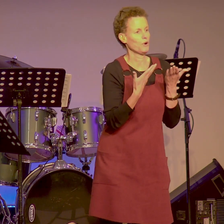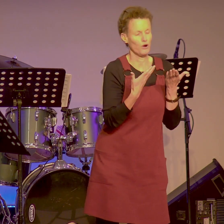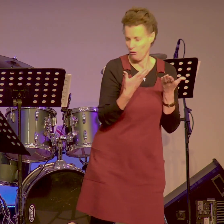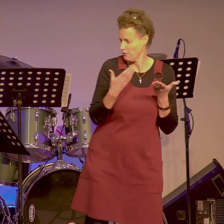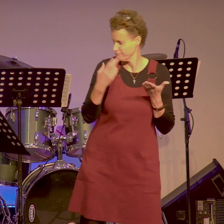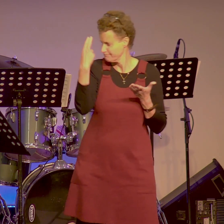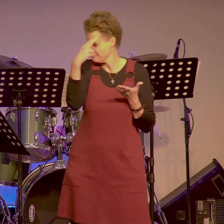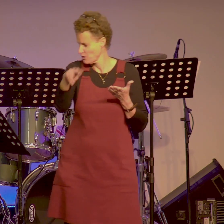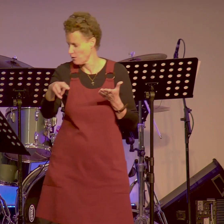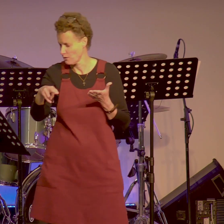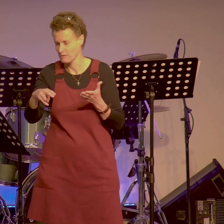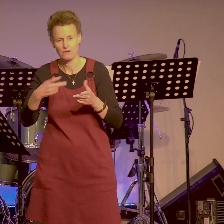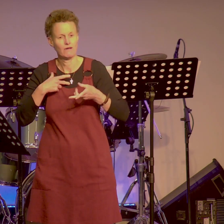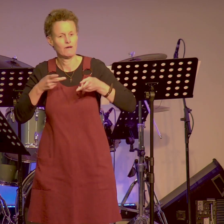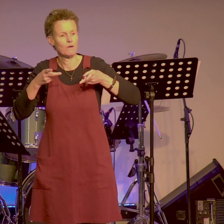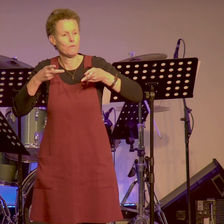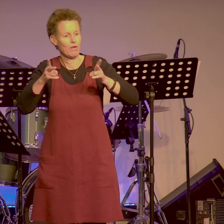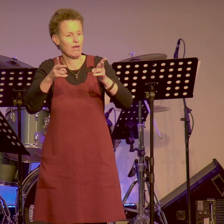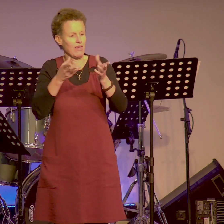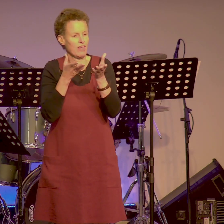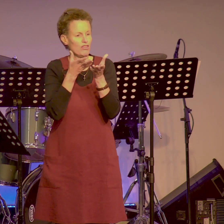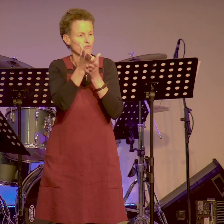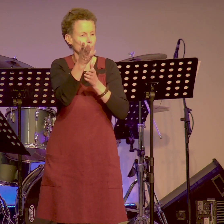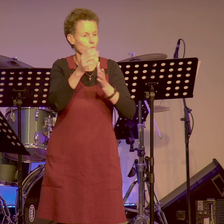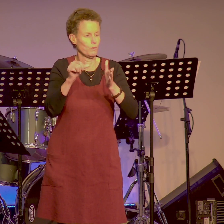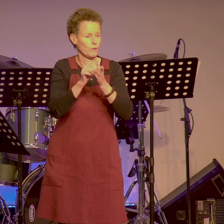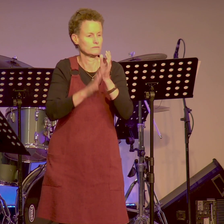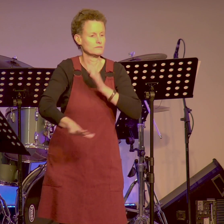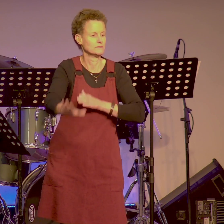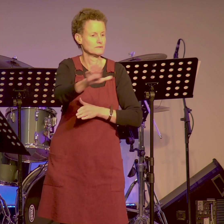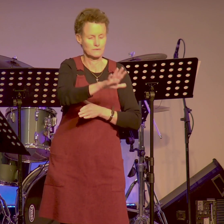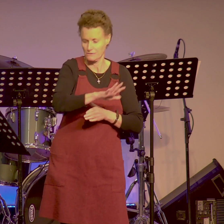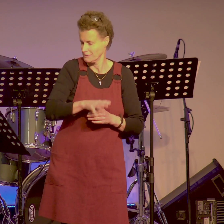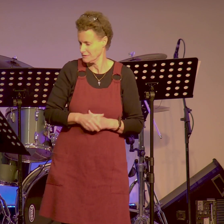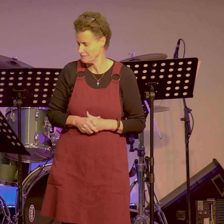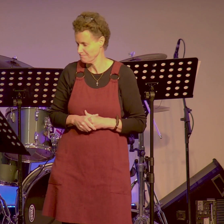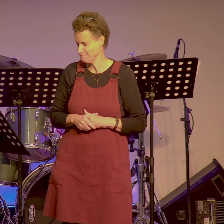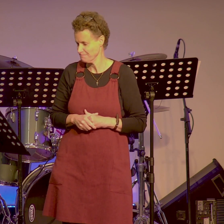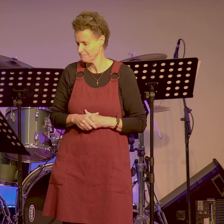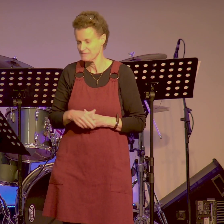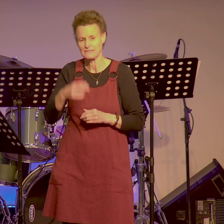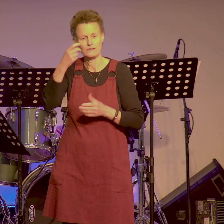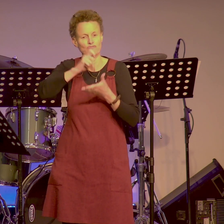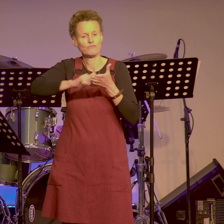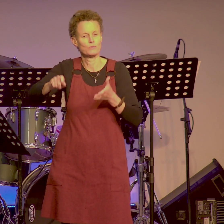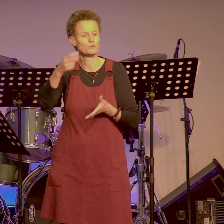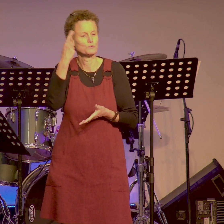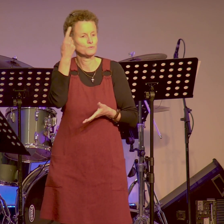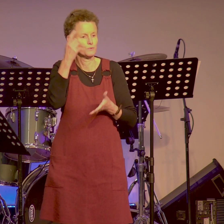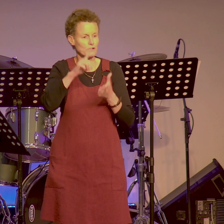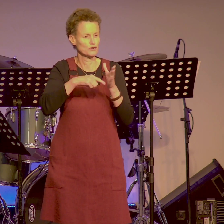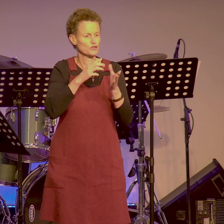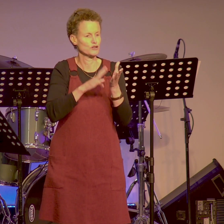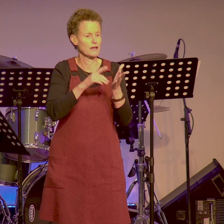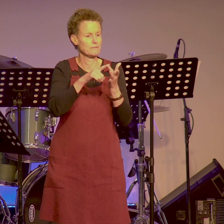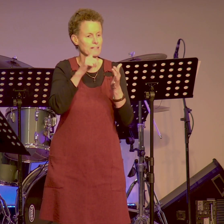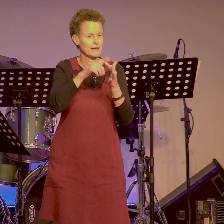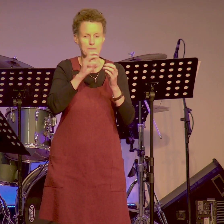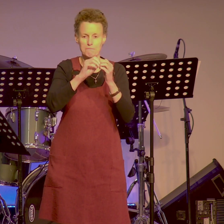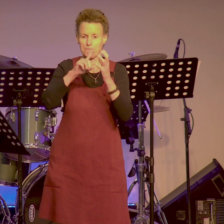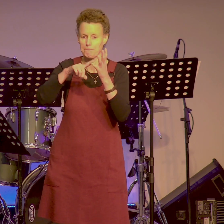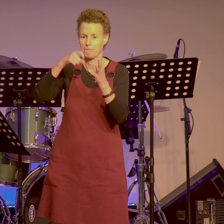I don't know if you've read a book, and this book's called A Way Through the Wilderness. The person who wrote